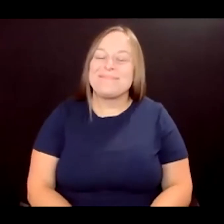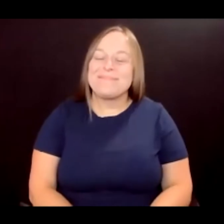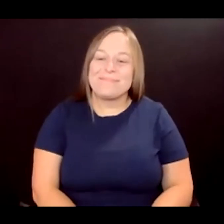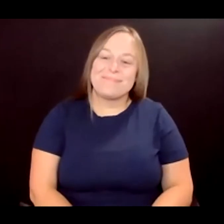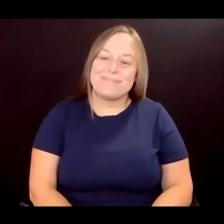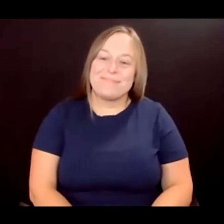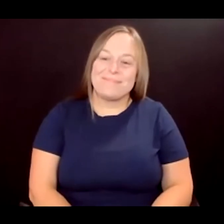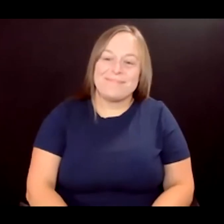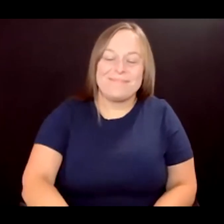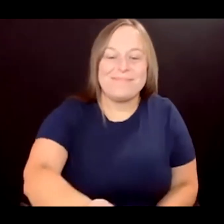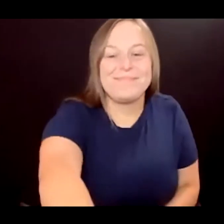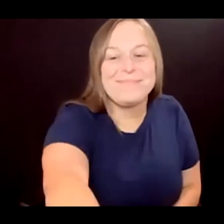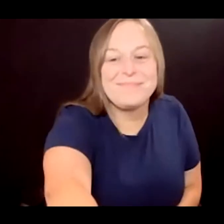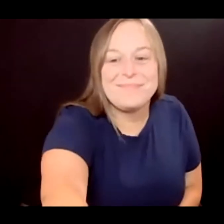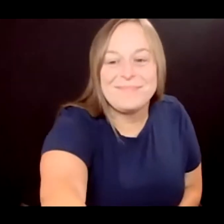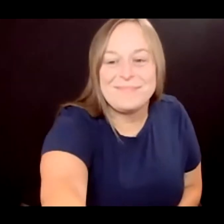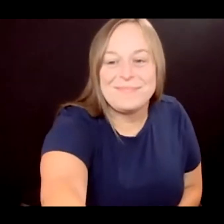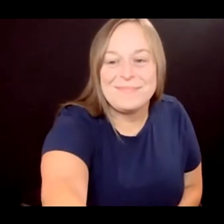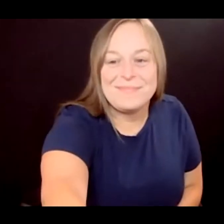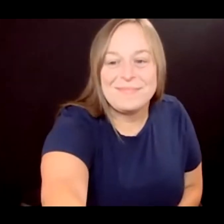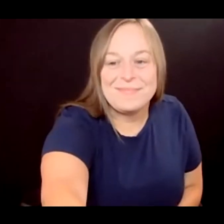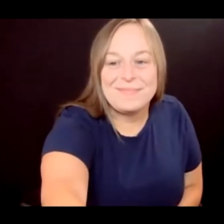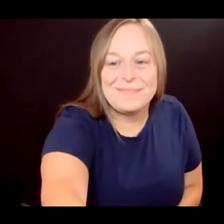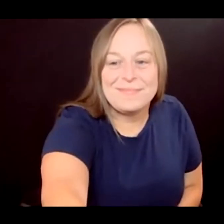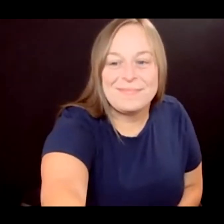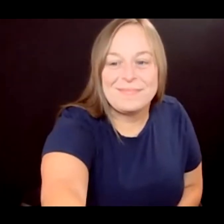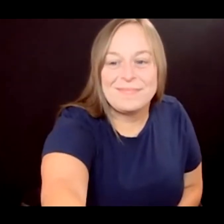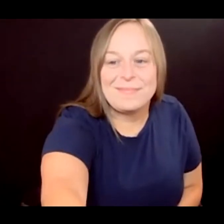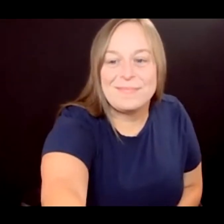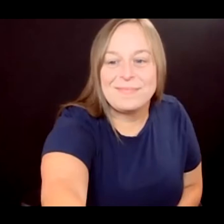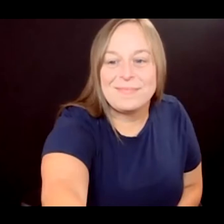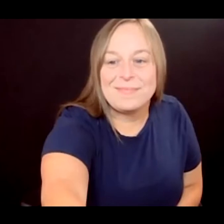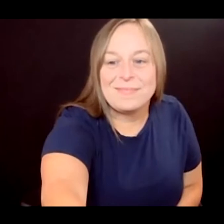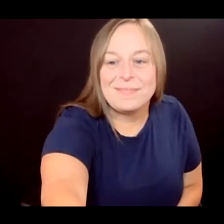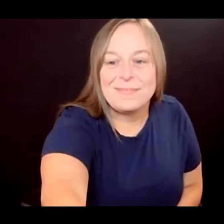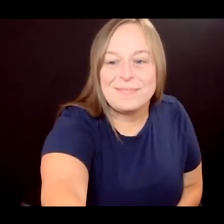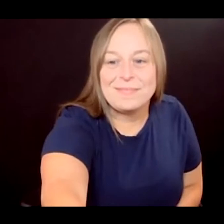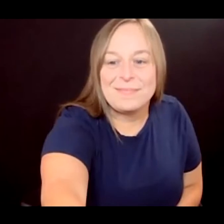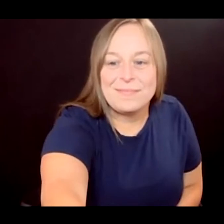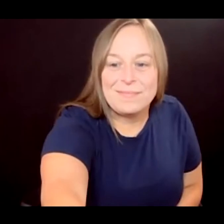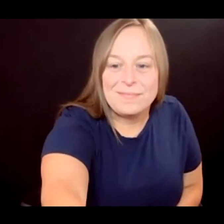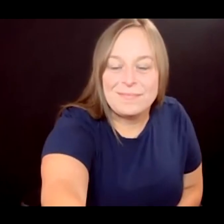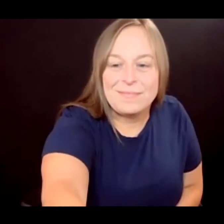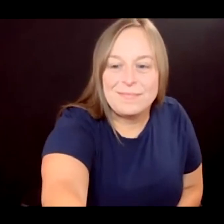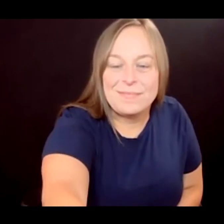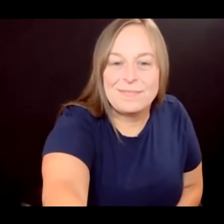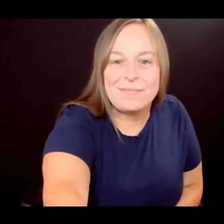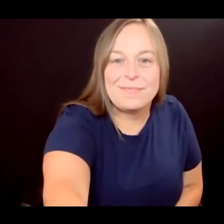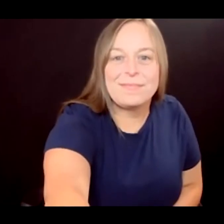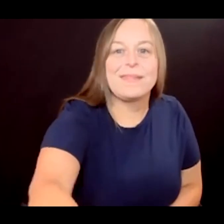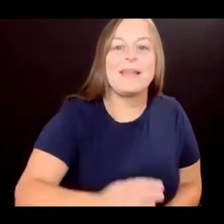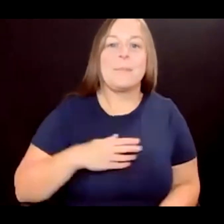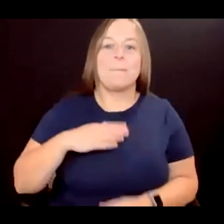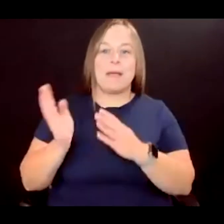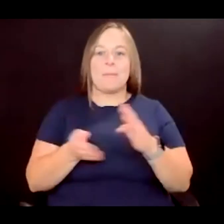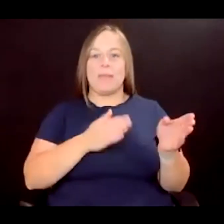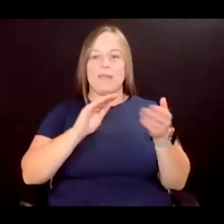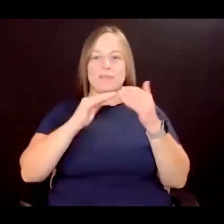part of a plan for humanity. So I you know that, you know, being in charge, I would